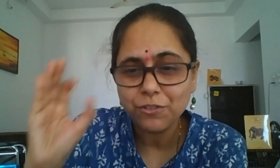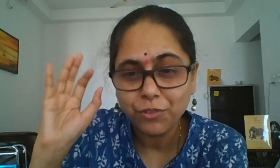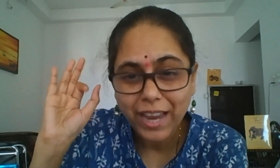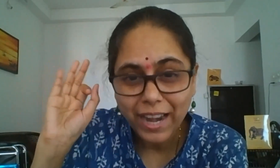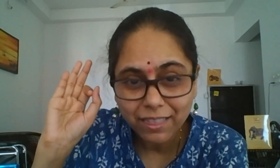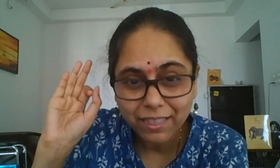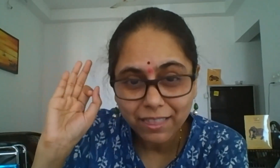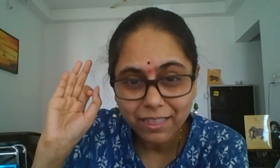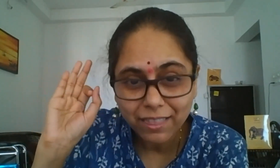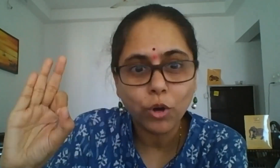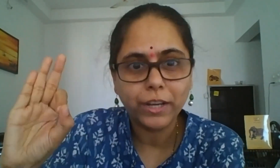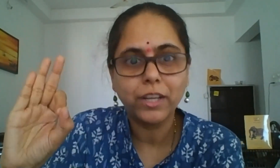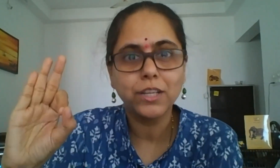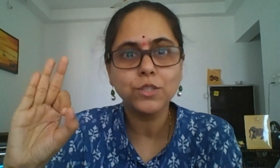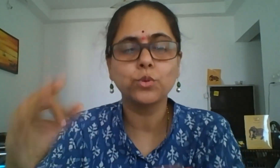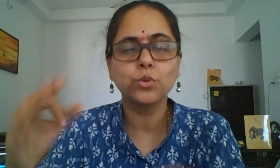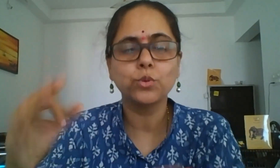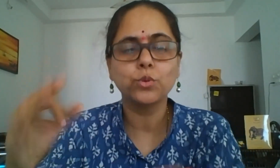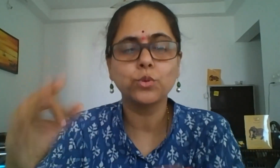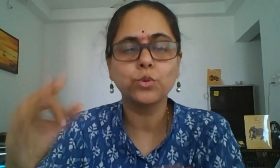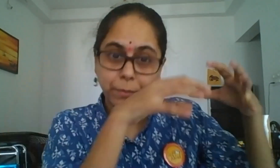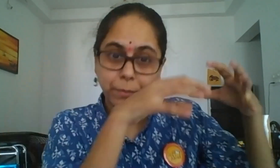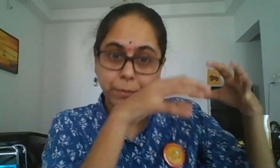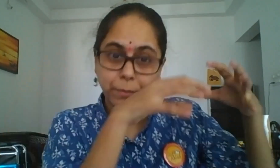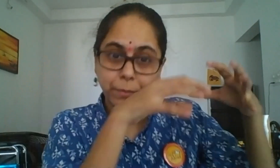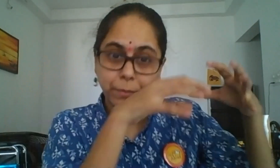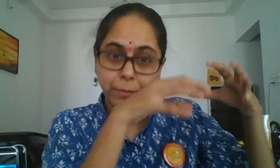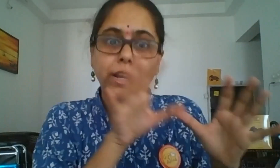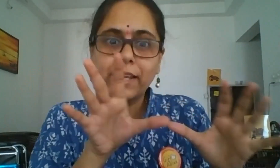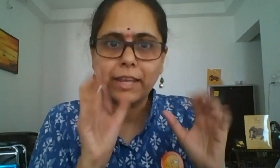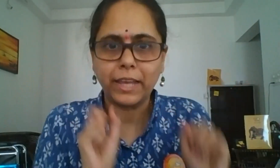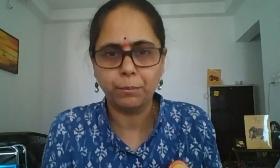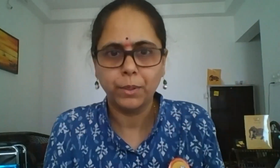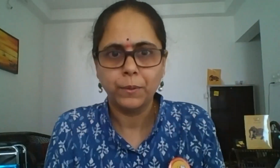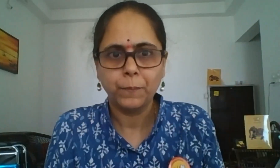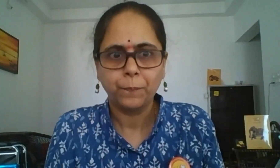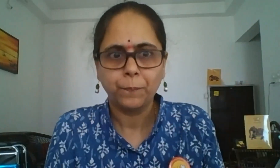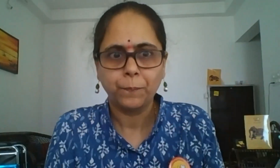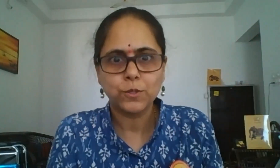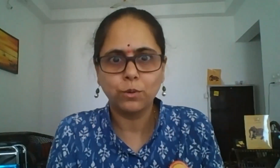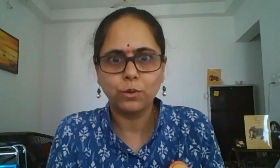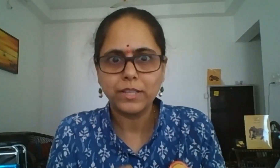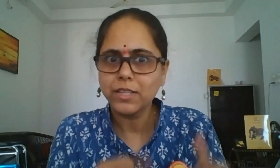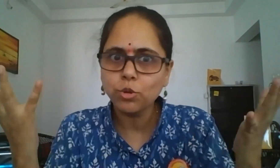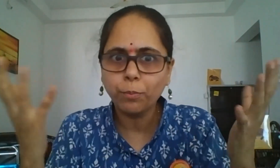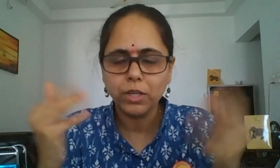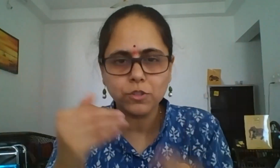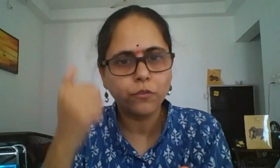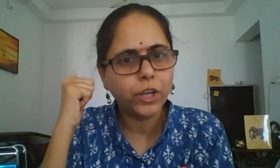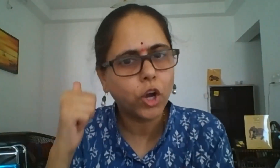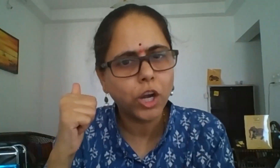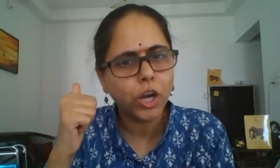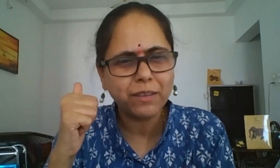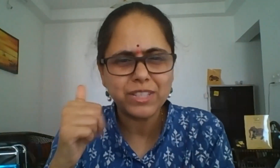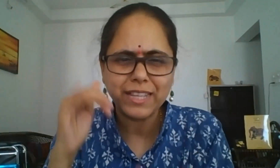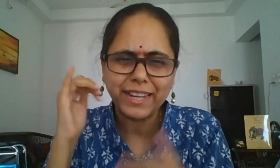had 3 volunteers who said, I am currently in Bagalkot, I can help. So I said, super. So we called him, we said, hey, stop